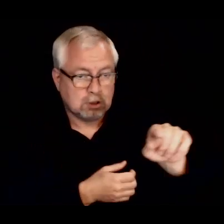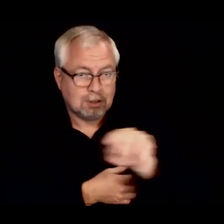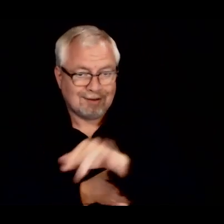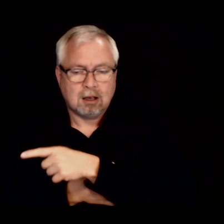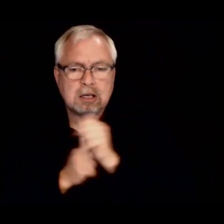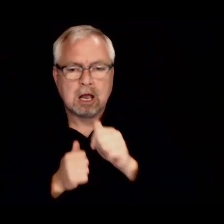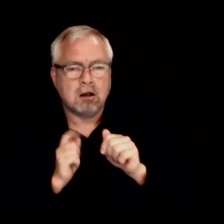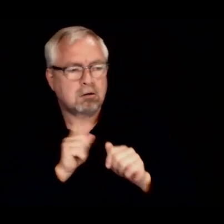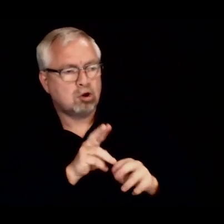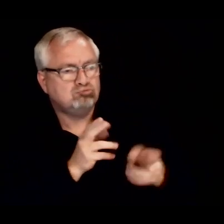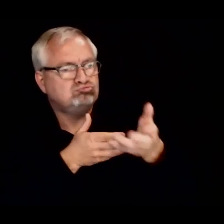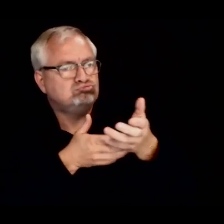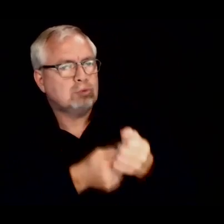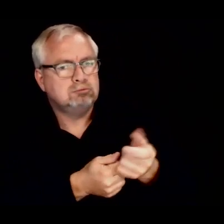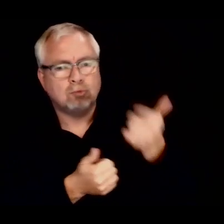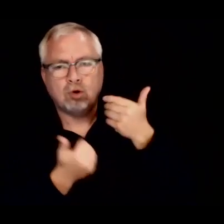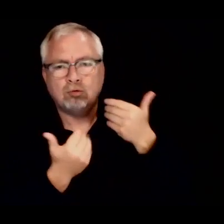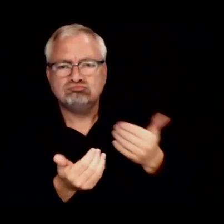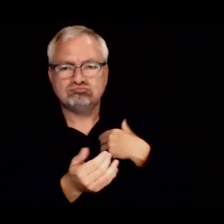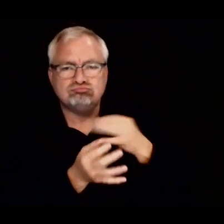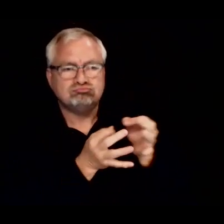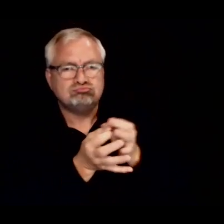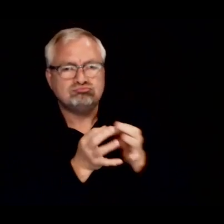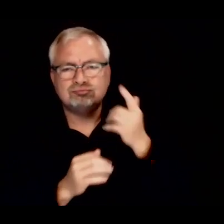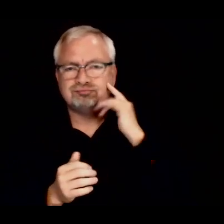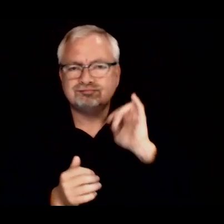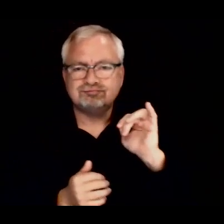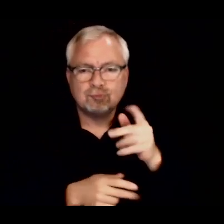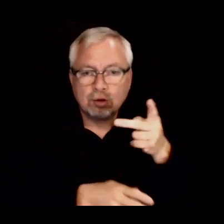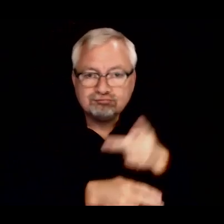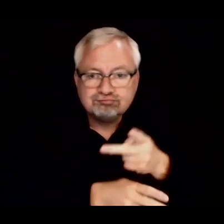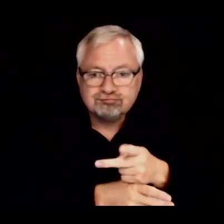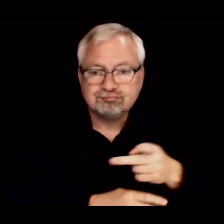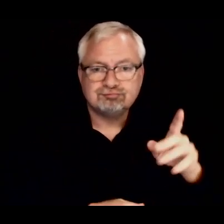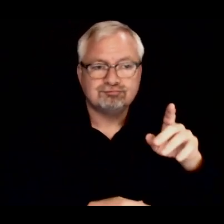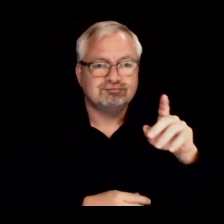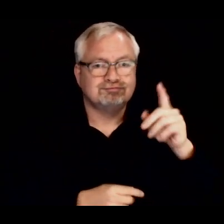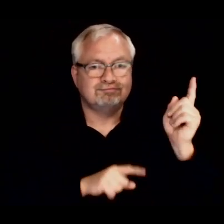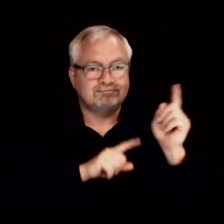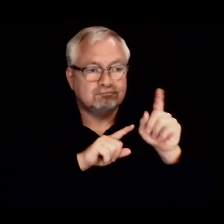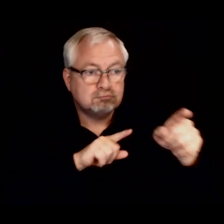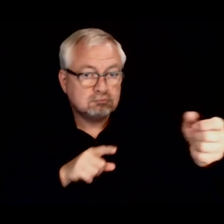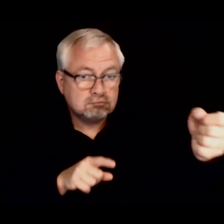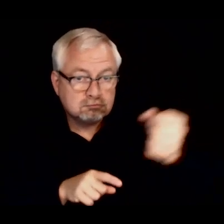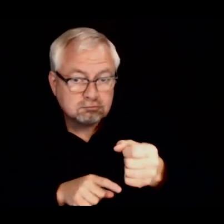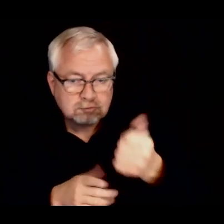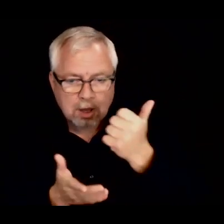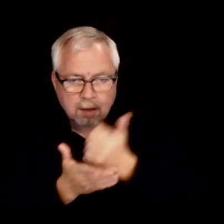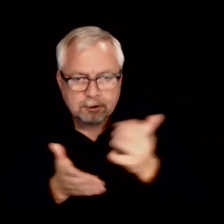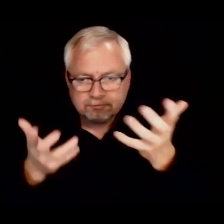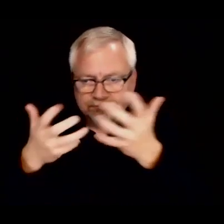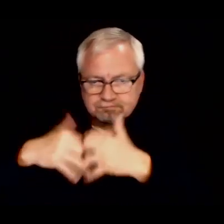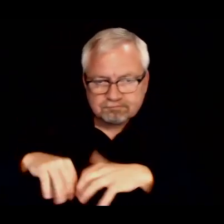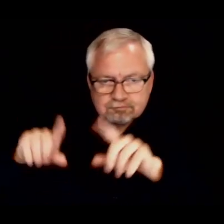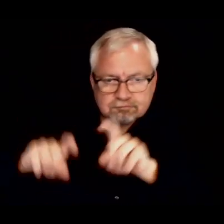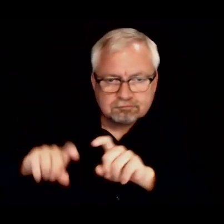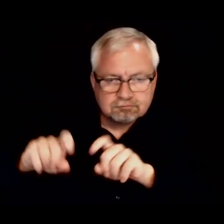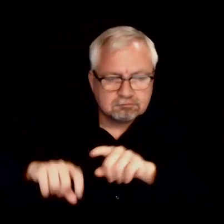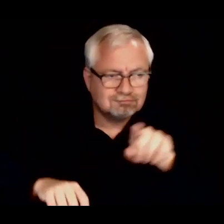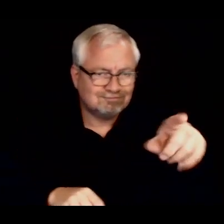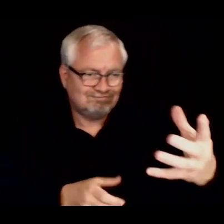of information who are not only helping to arrange the testing, but who will be involved in that follow-up work as